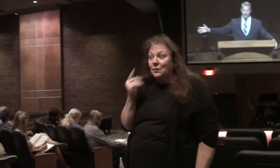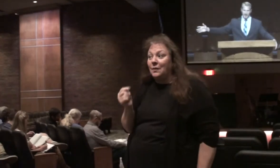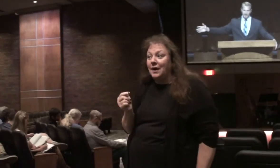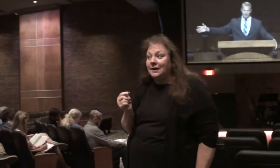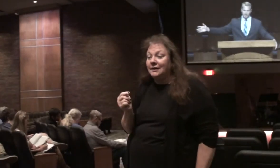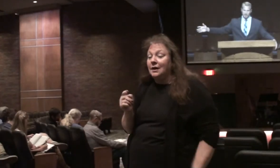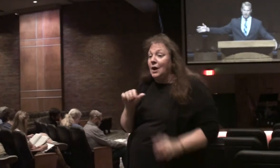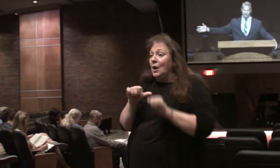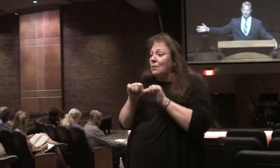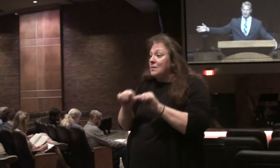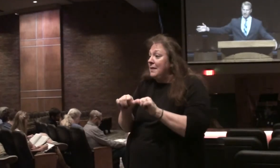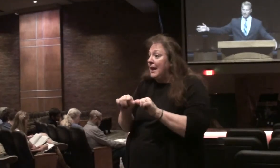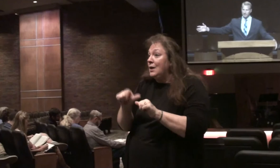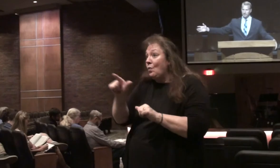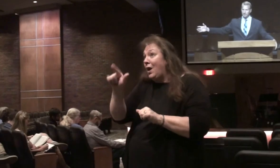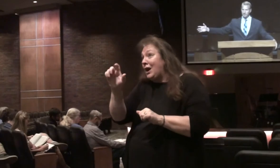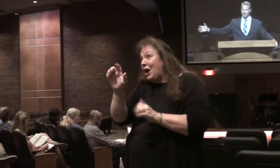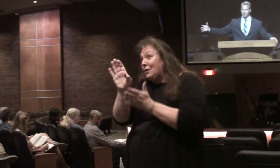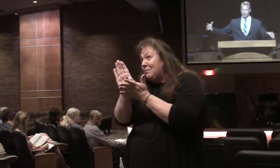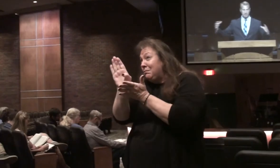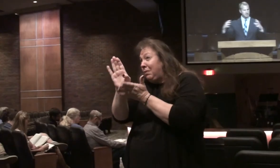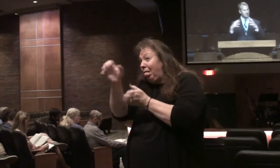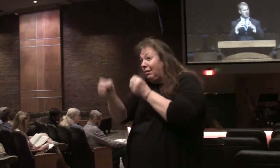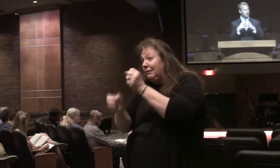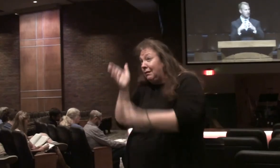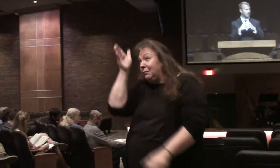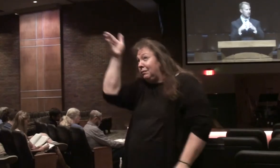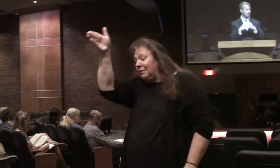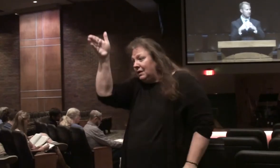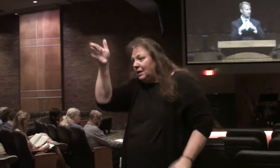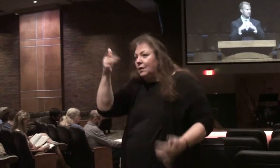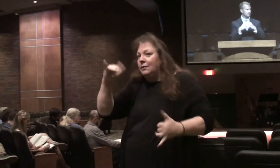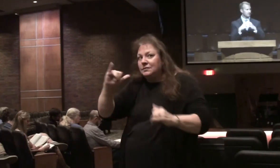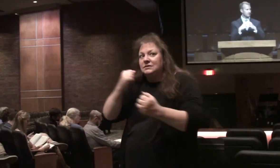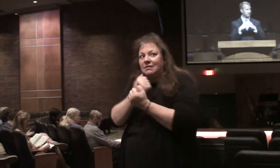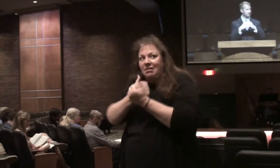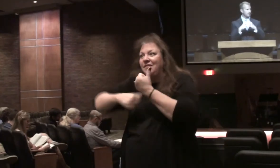Will remain 100 billion years from now, we will still love one another.